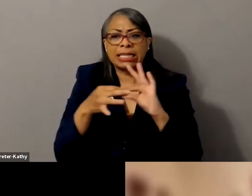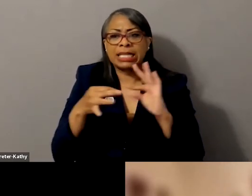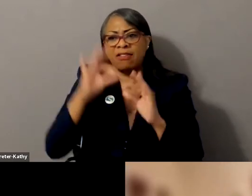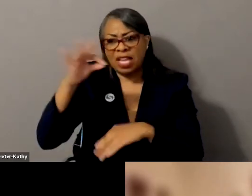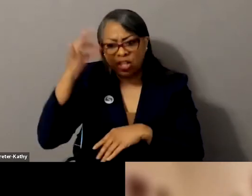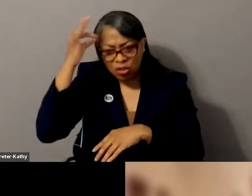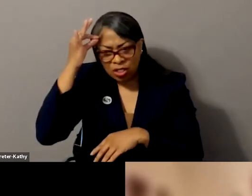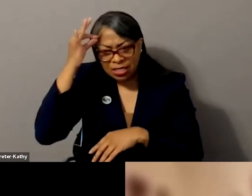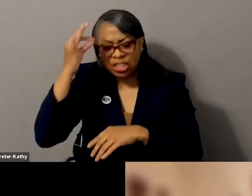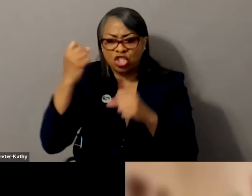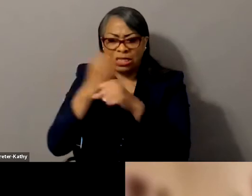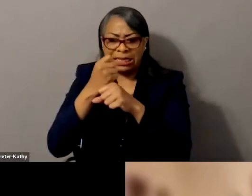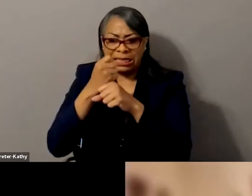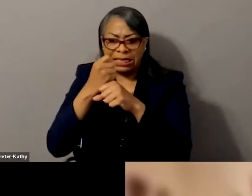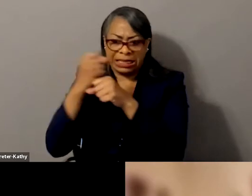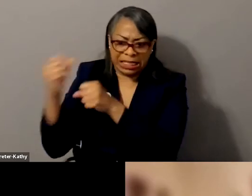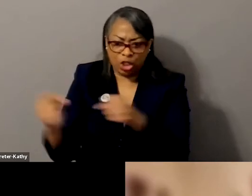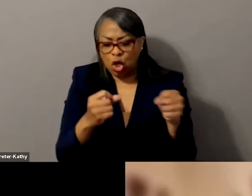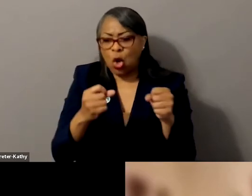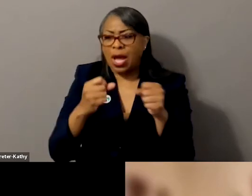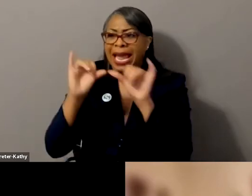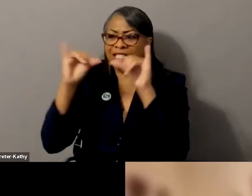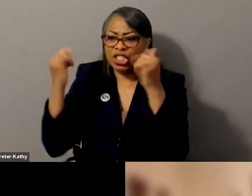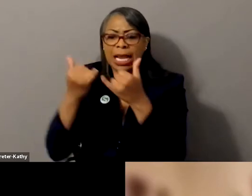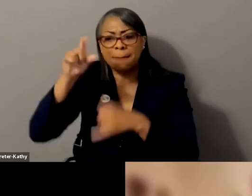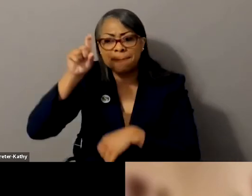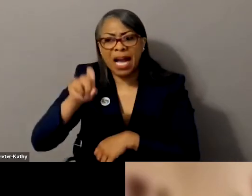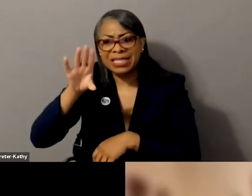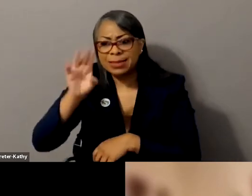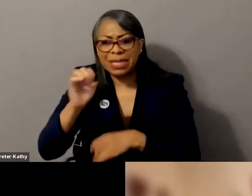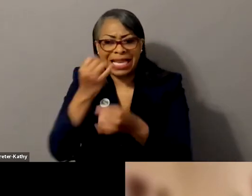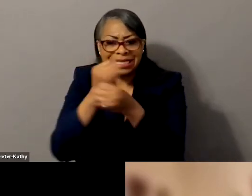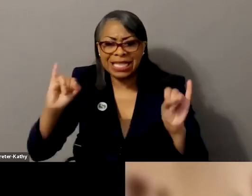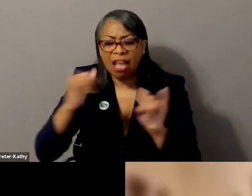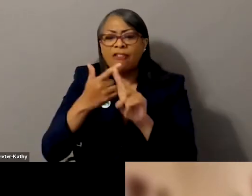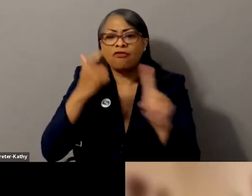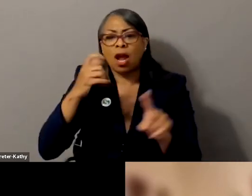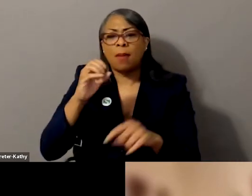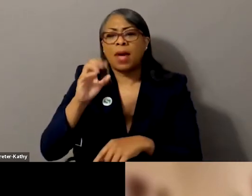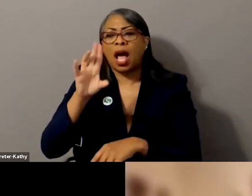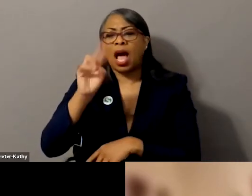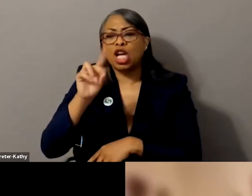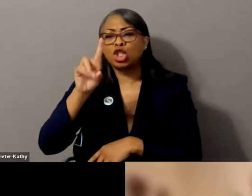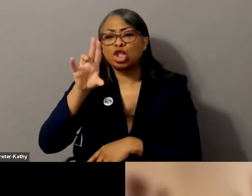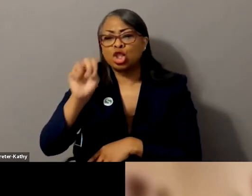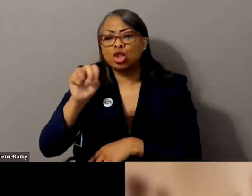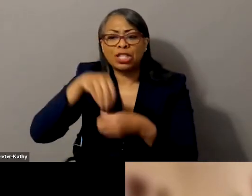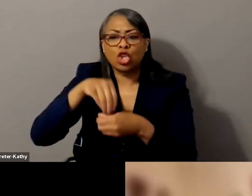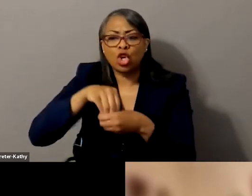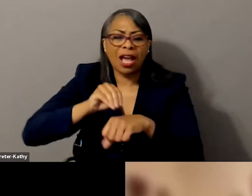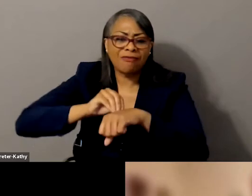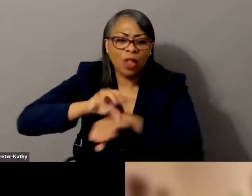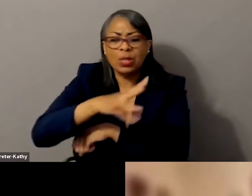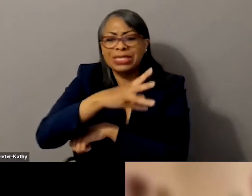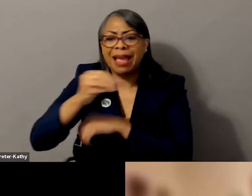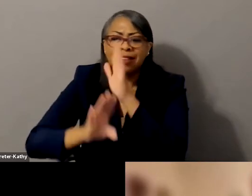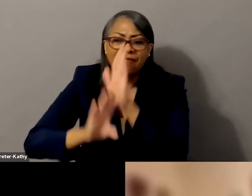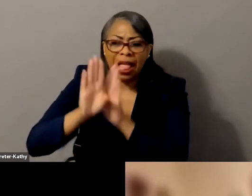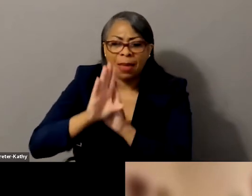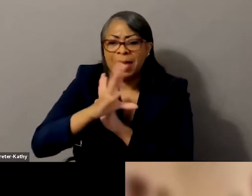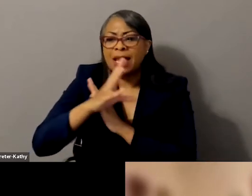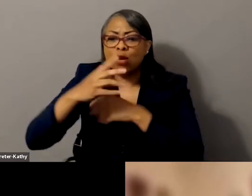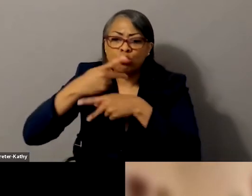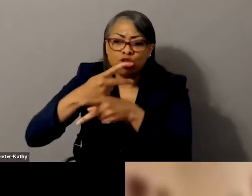statistical agencies must be independent from undue external influences in developing, producing,